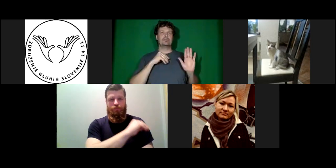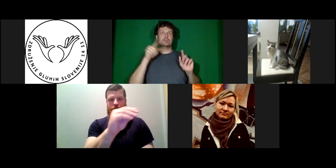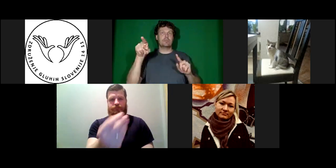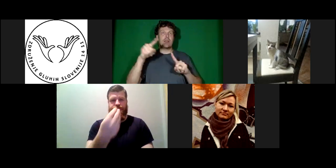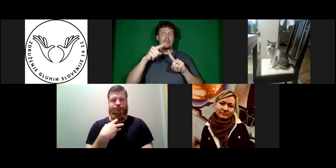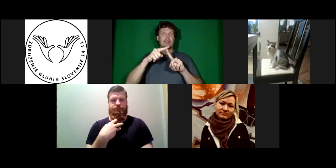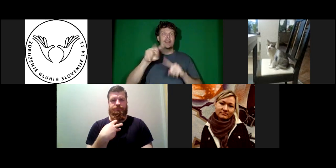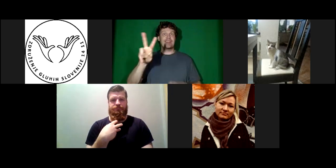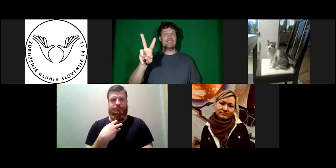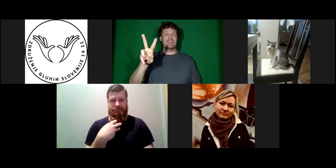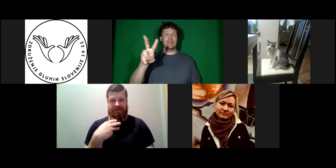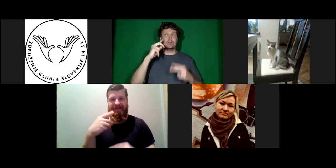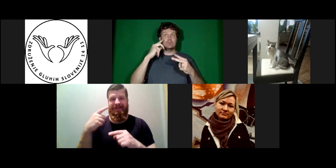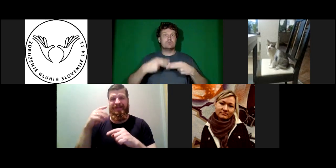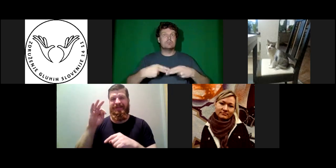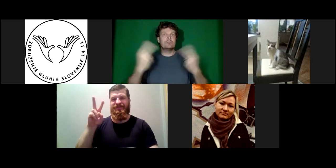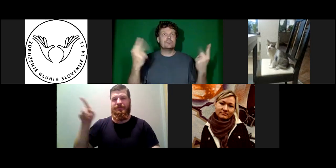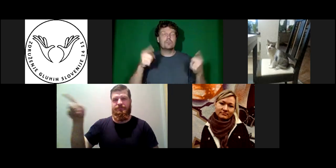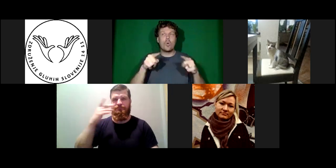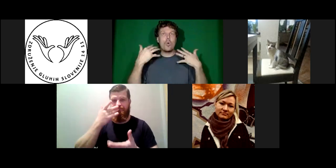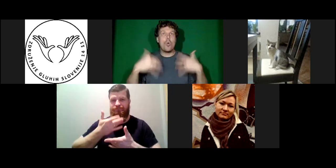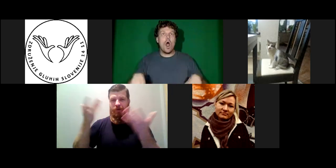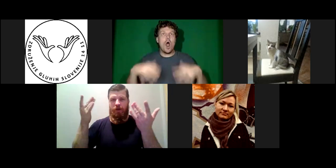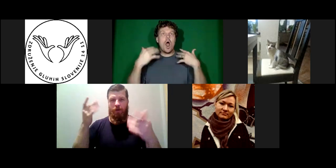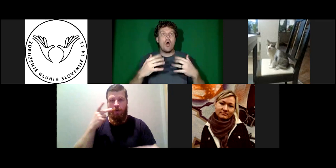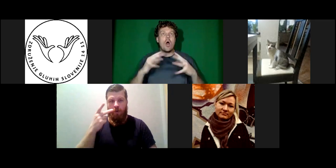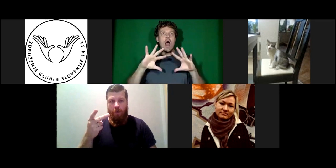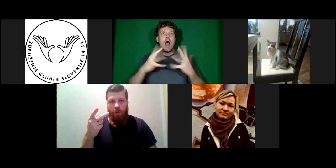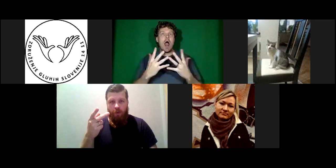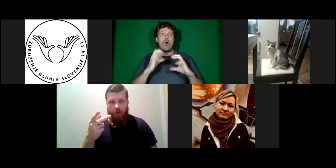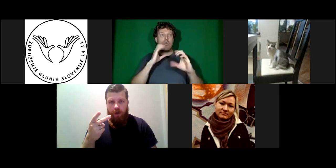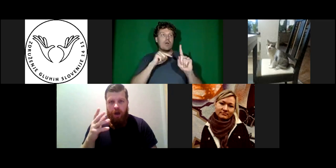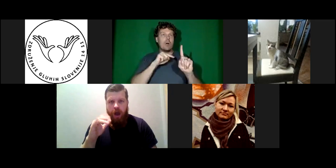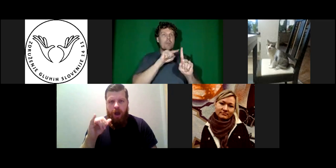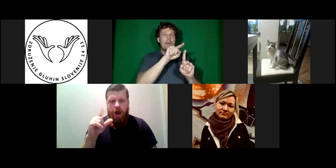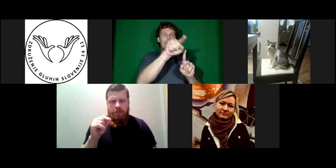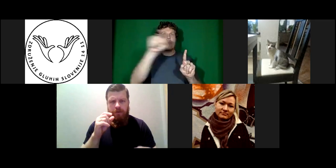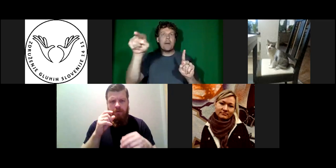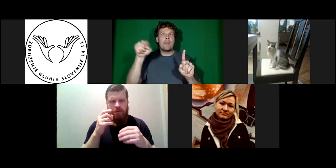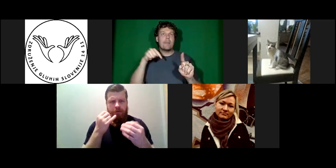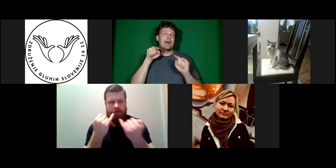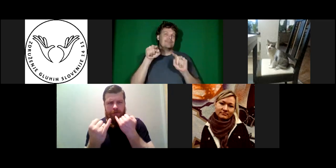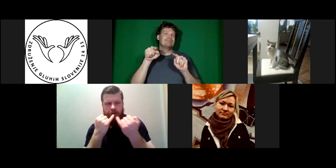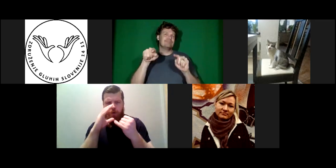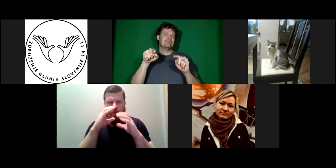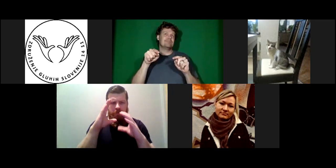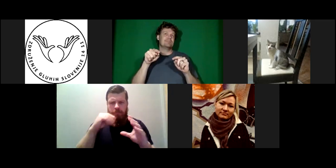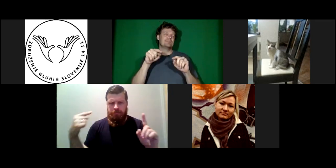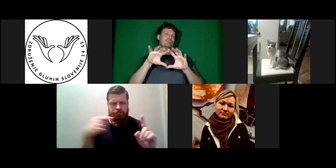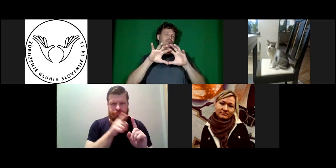were feeding the deaf interpreters. And this is the first time that this was shown on